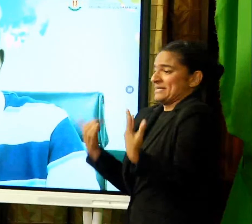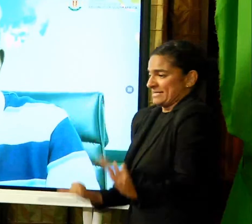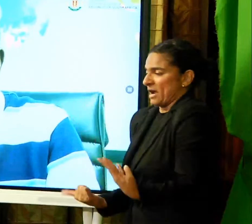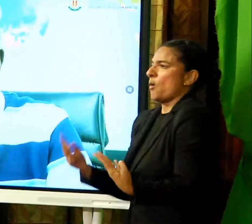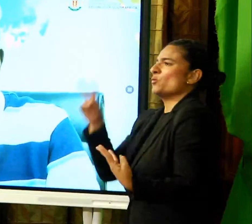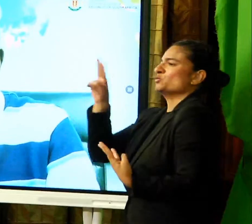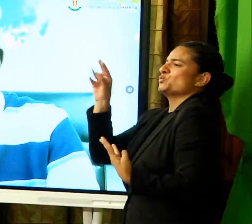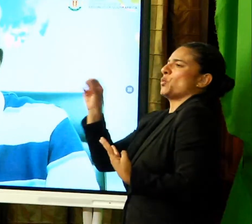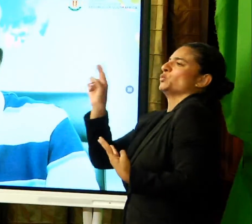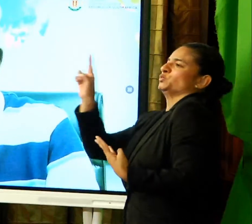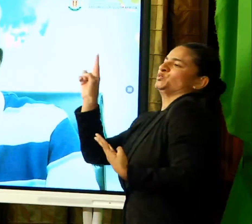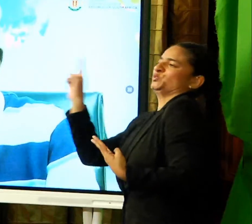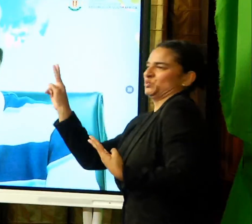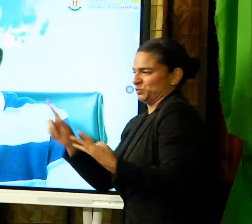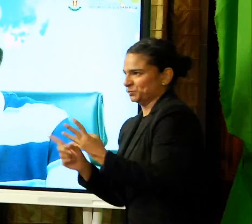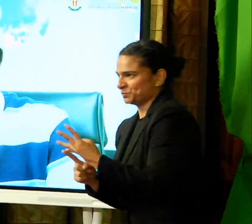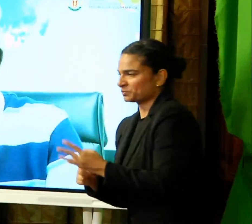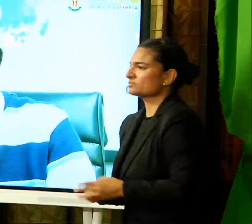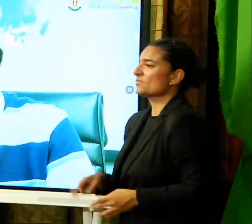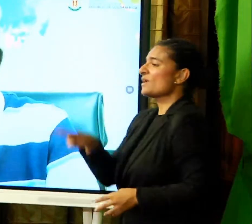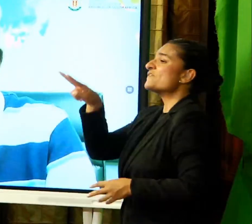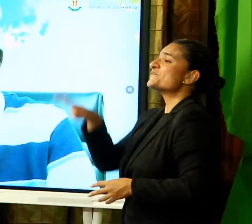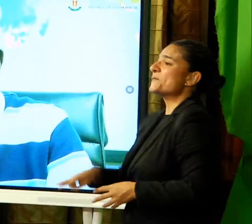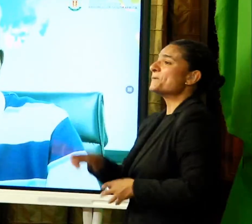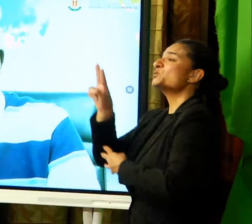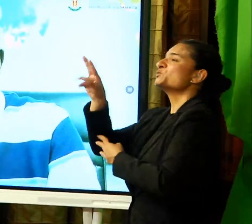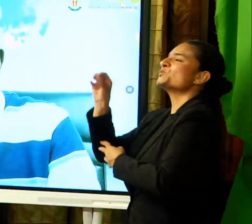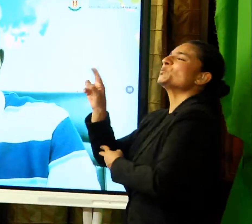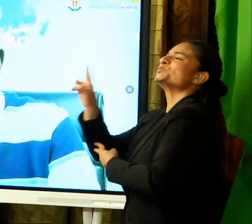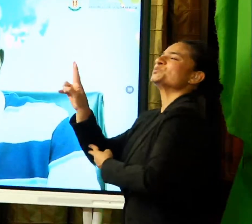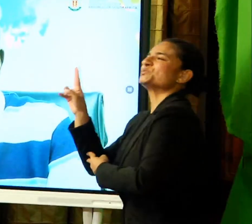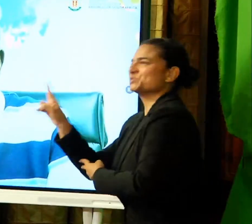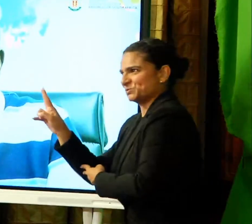that we conducted in February 2022.